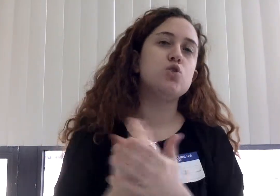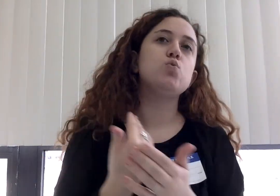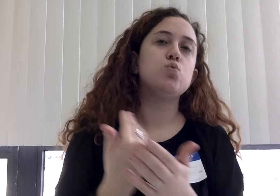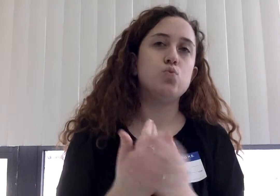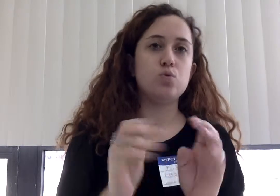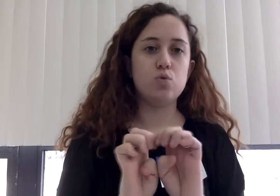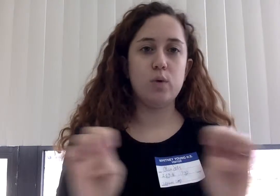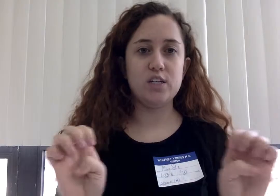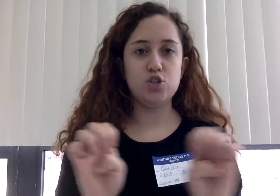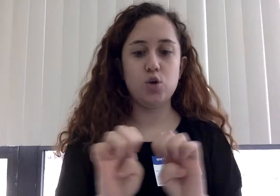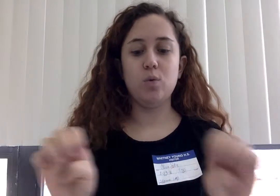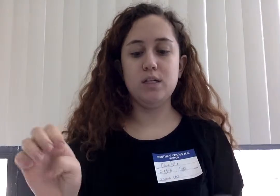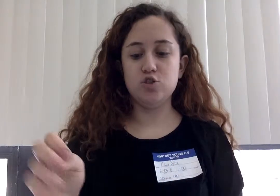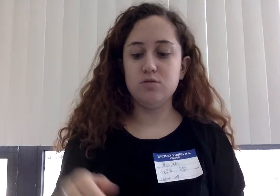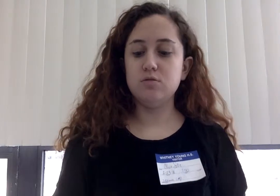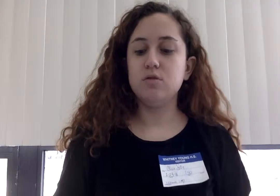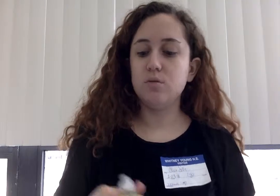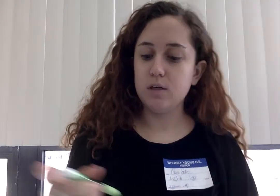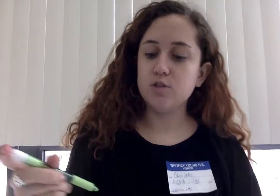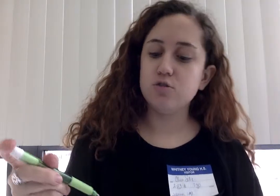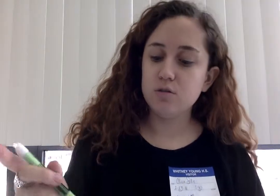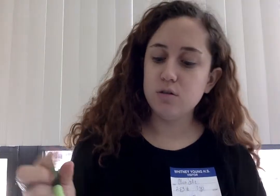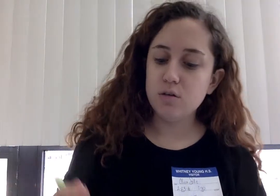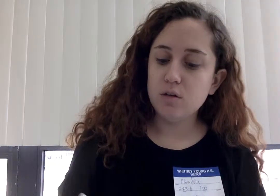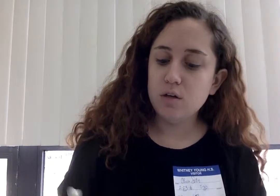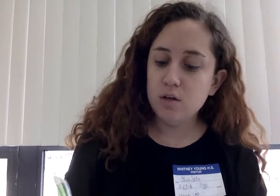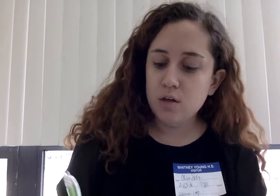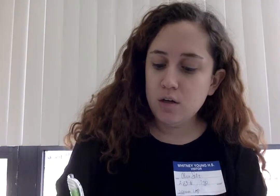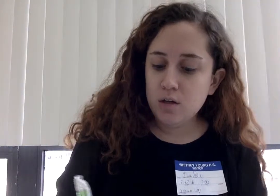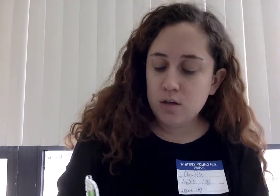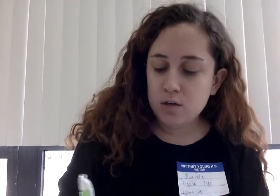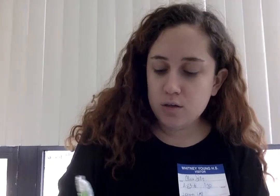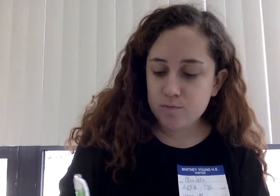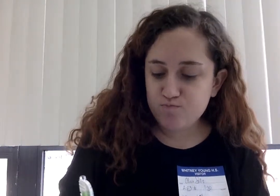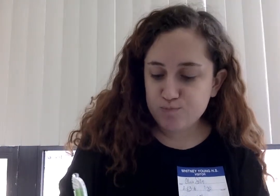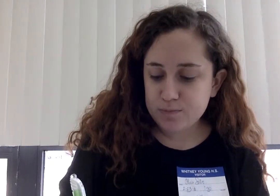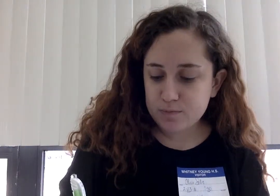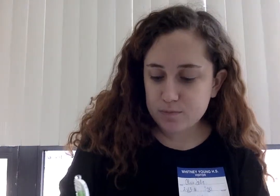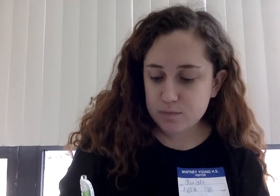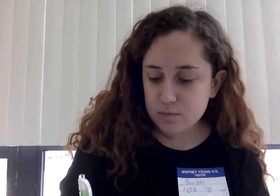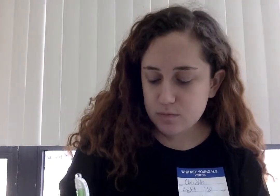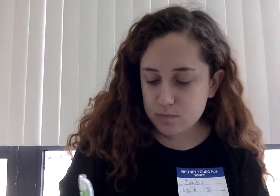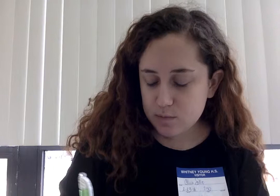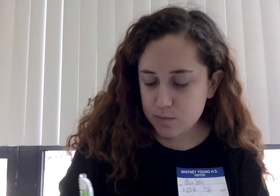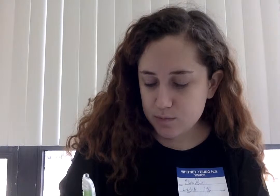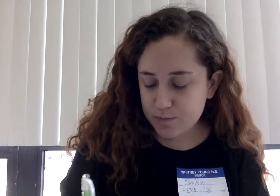-2, y would equal -1. So we'll have a hole at -2,